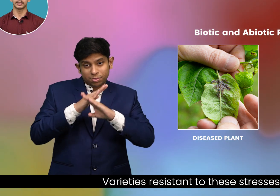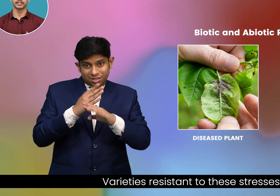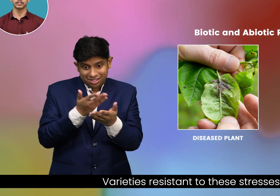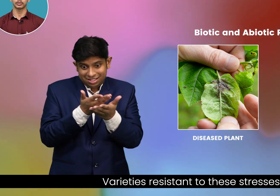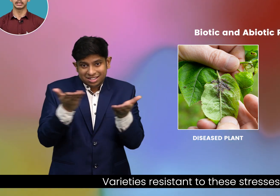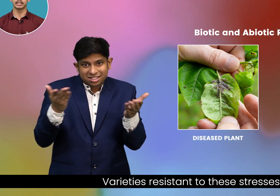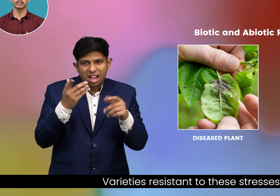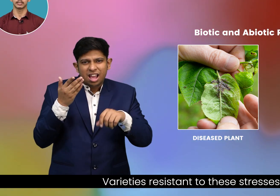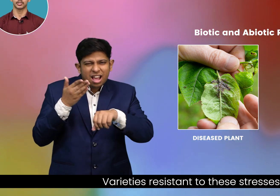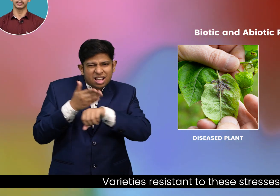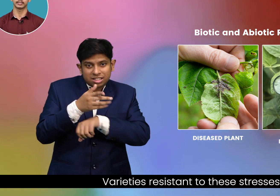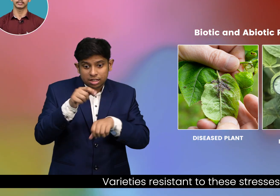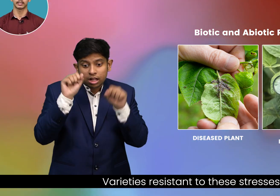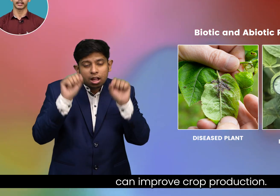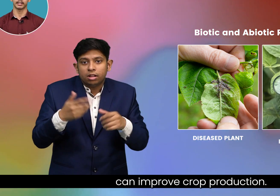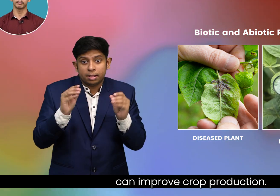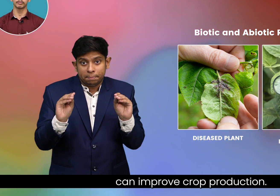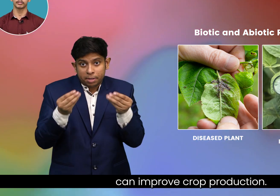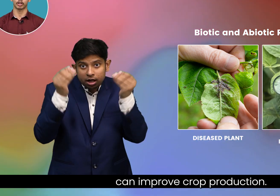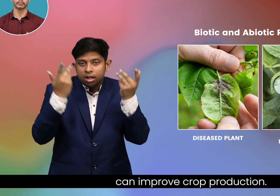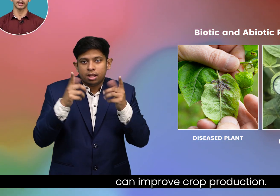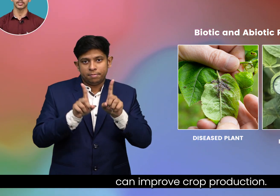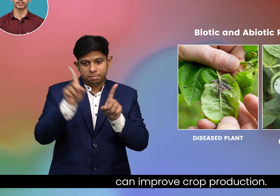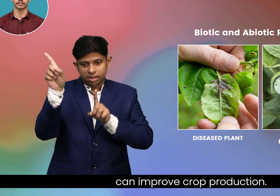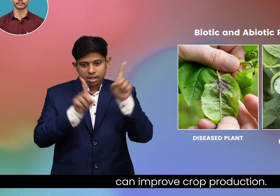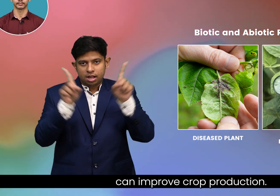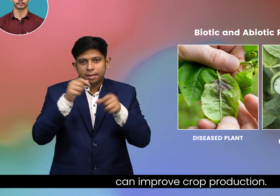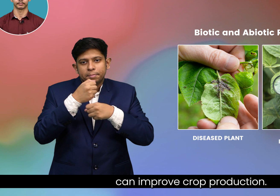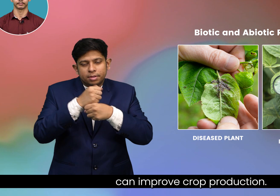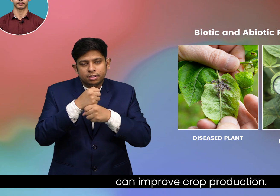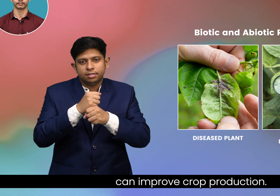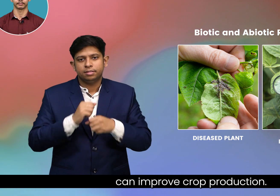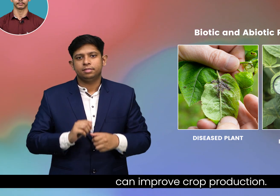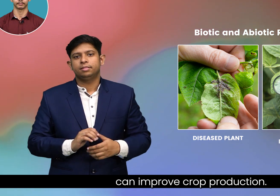Varieties resistant to these stresses can improve crop production.